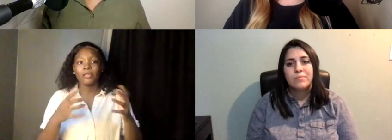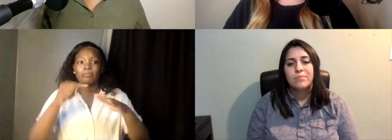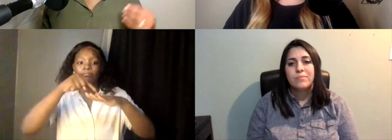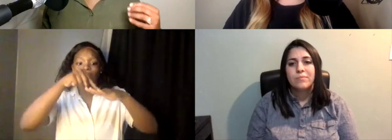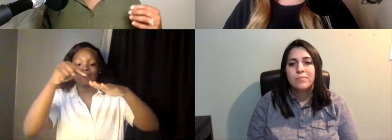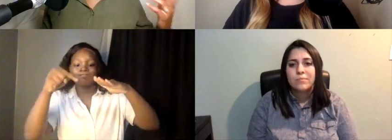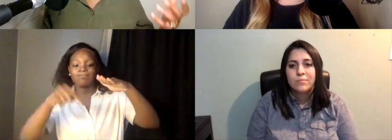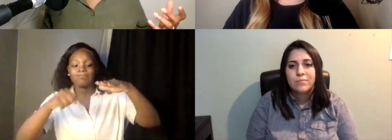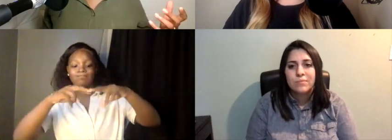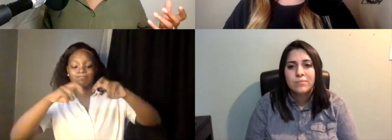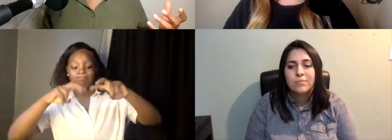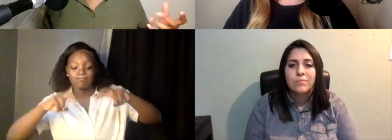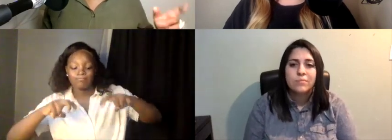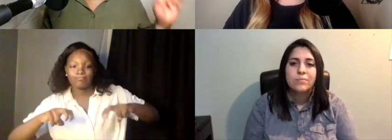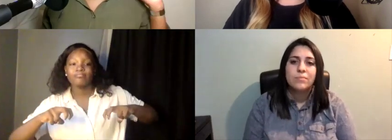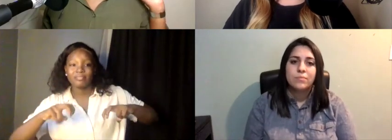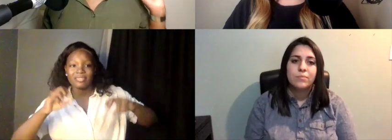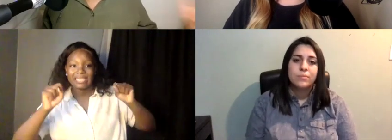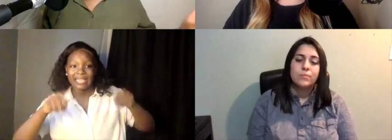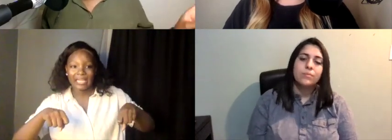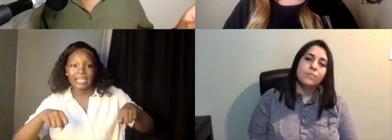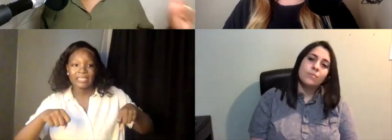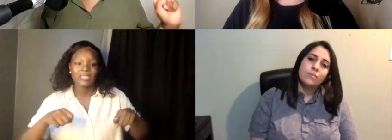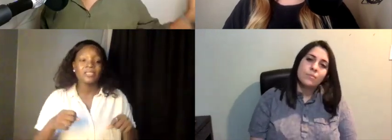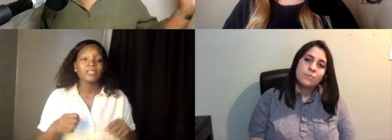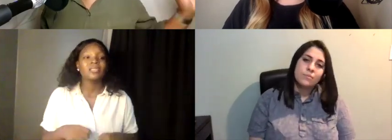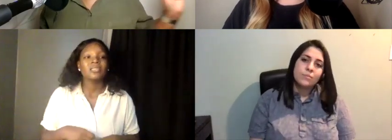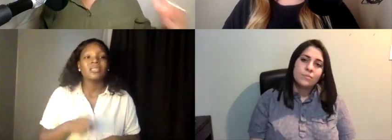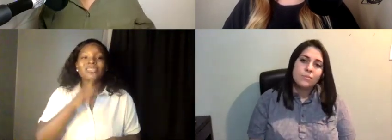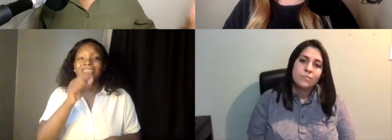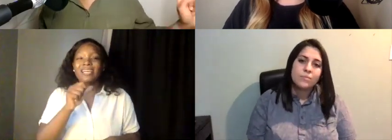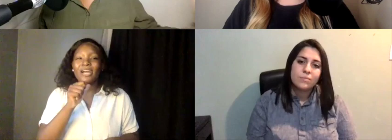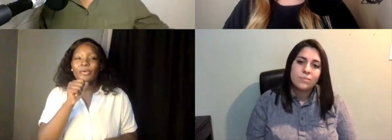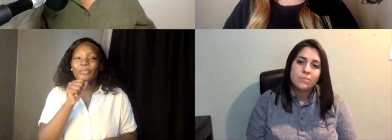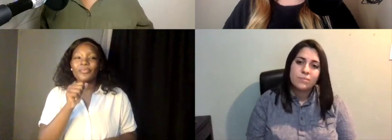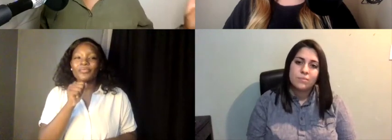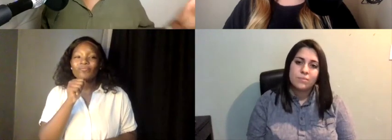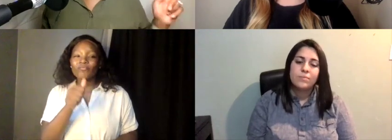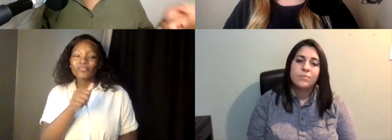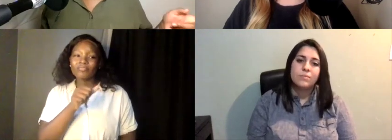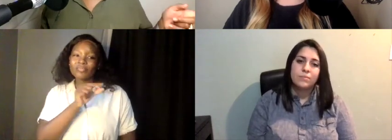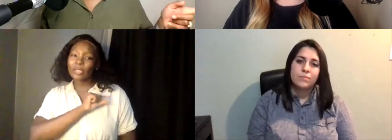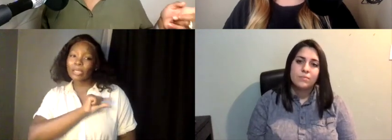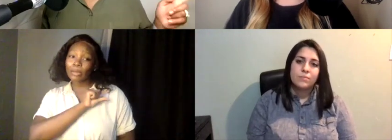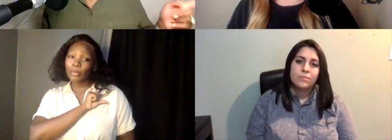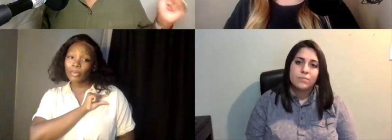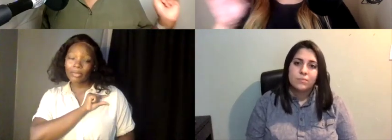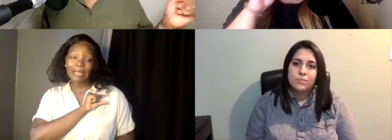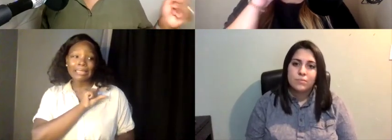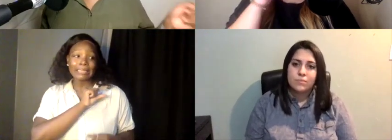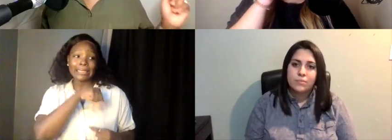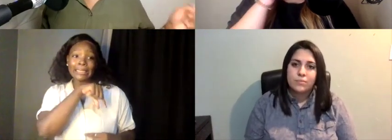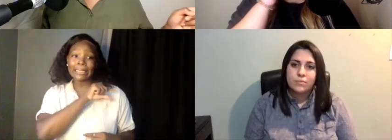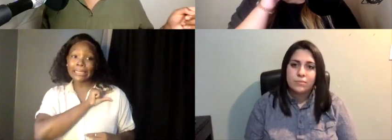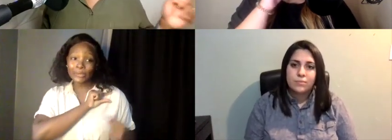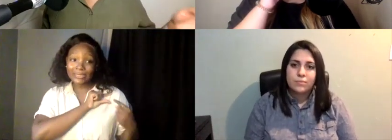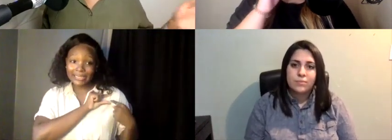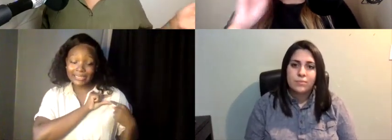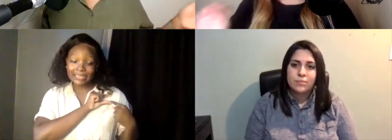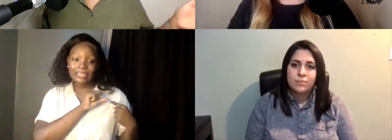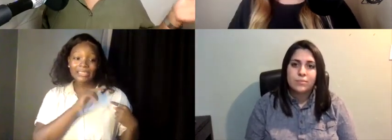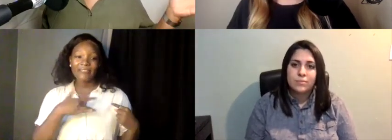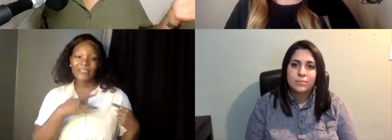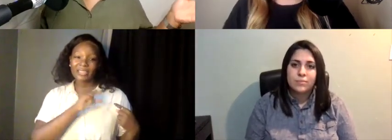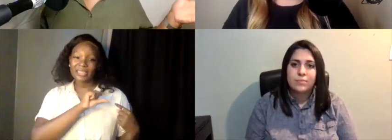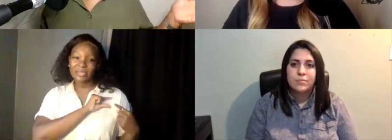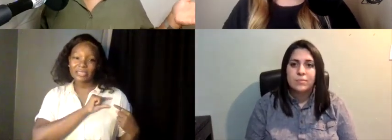guilty, again, it's more so, like, darn, there's some really good people in this company, and I hate that I have to